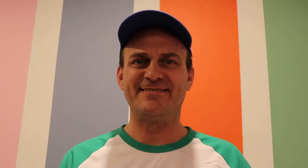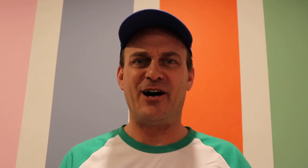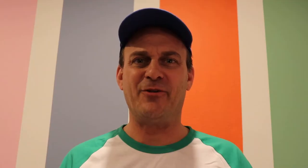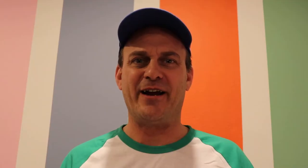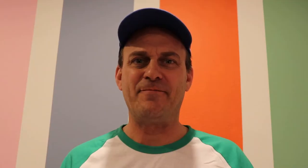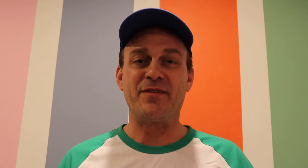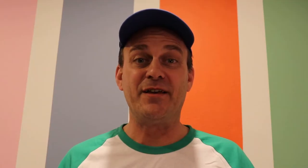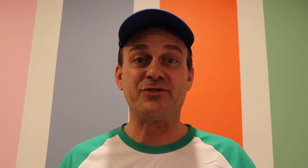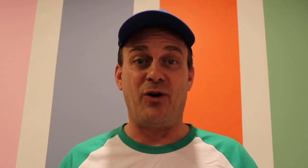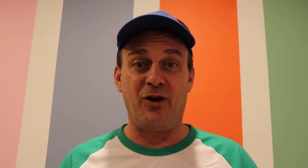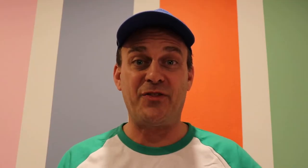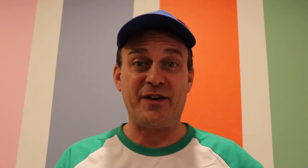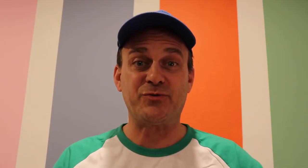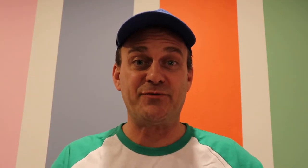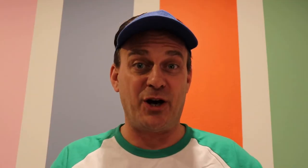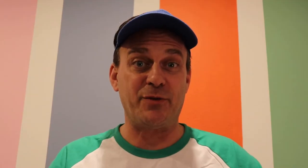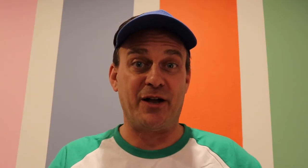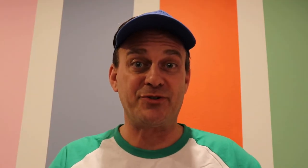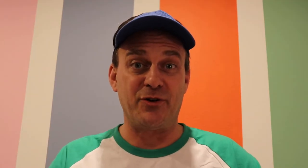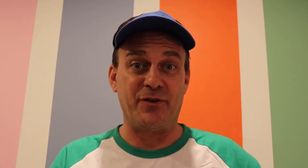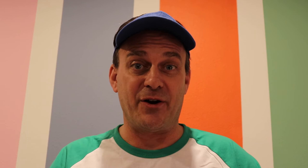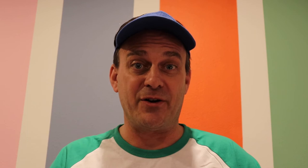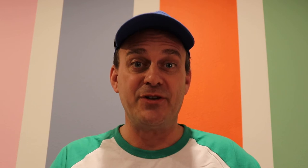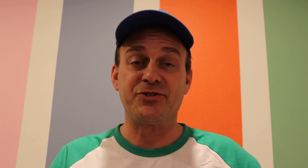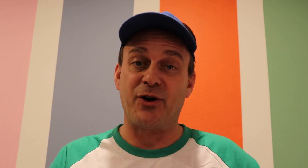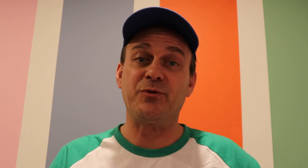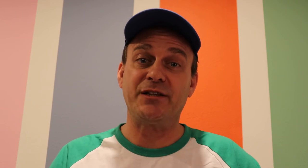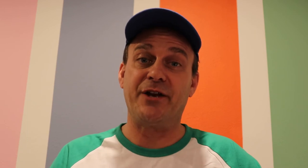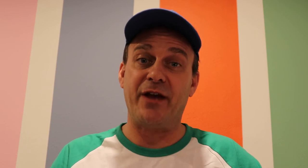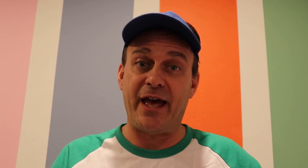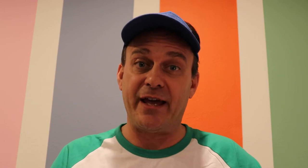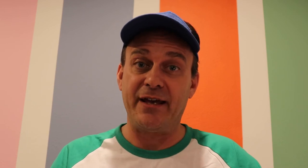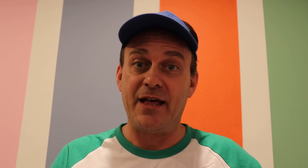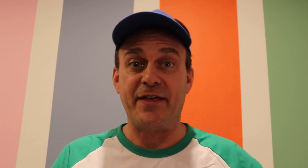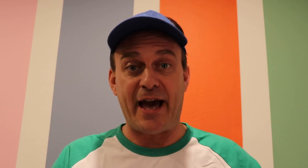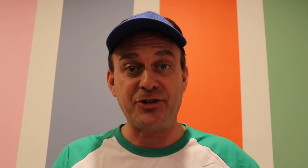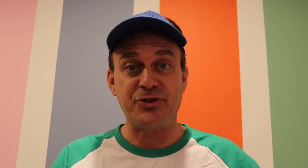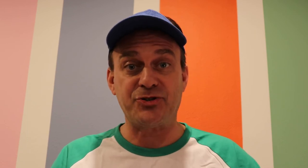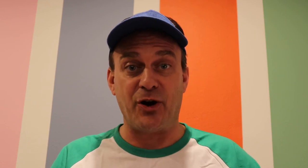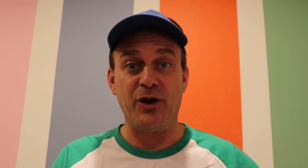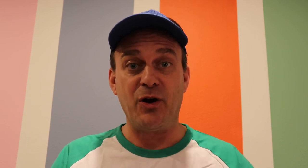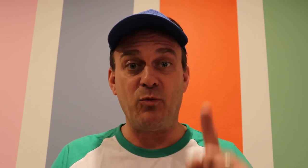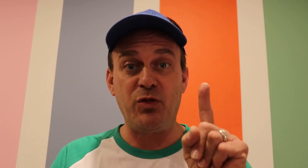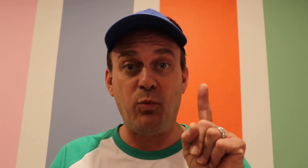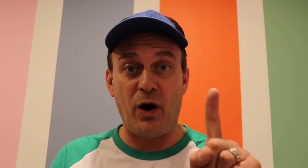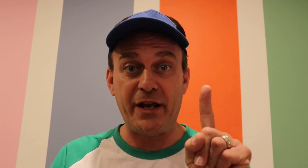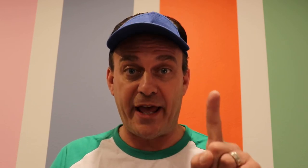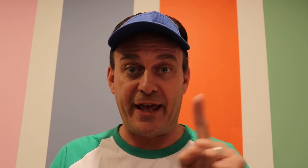All right, so all the things we've talked about so far start with the letter A. They actually start with one A at